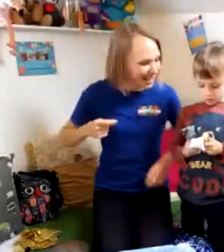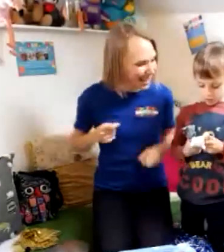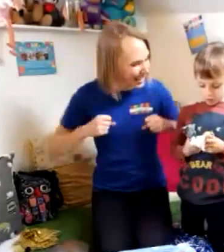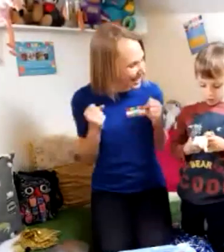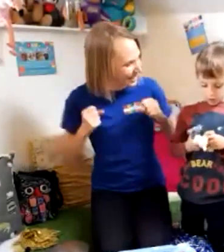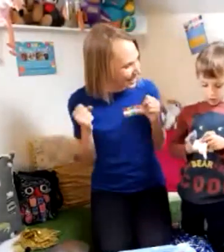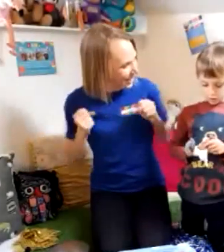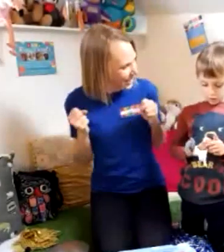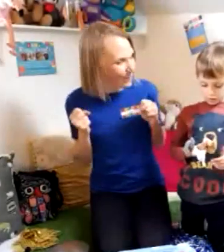this.